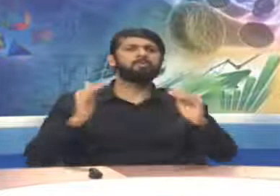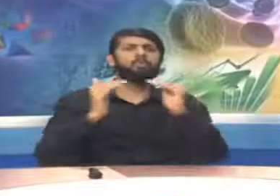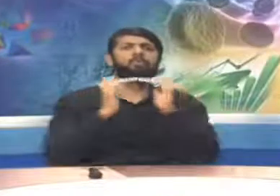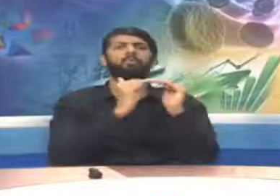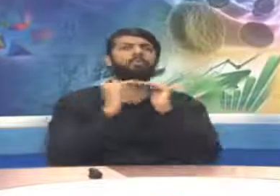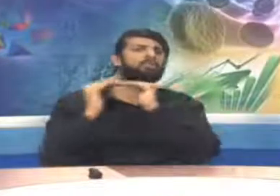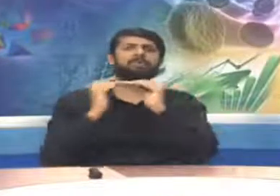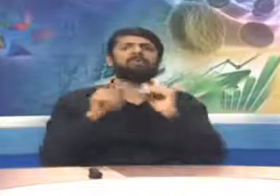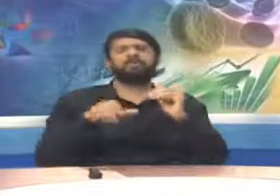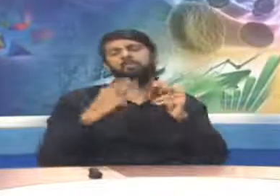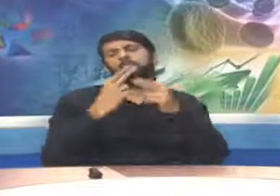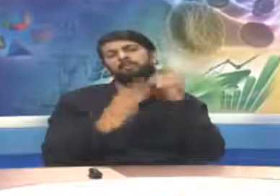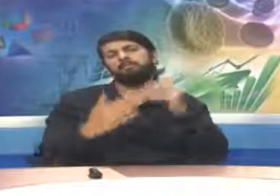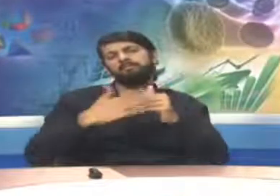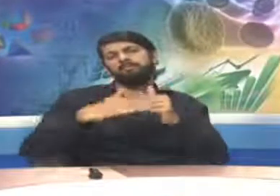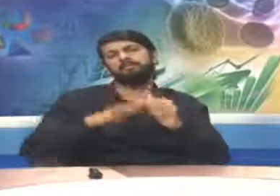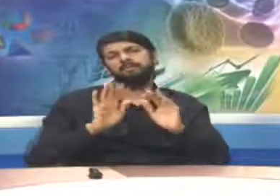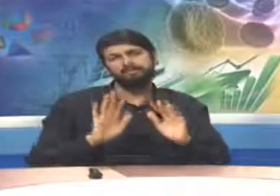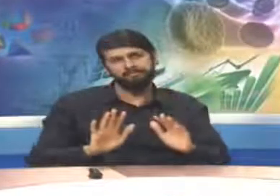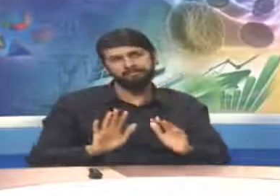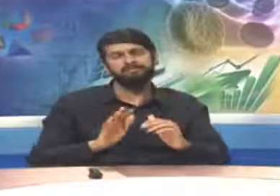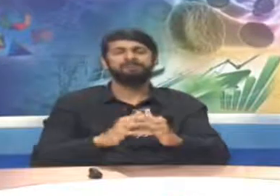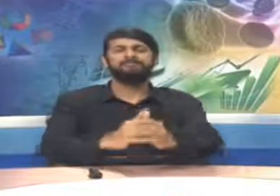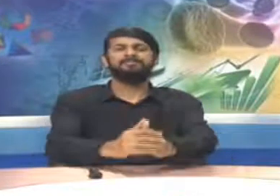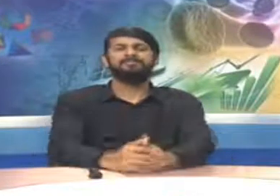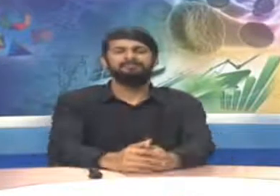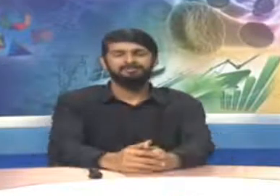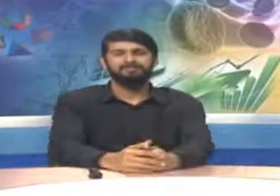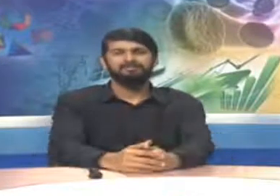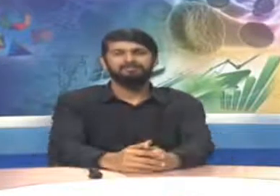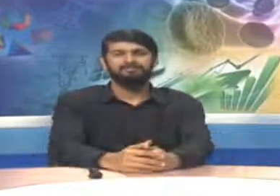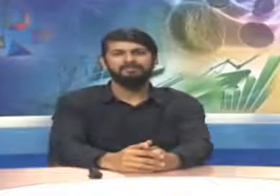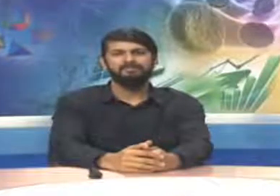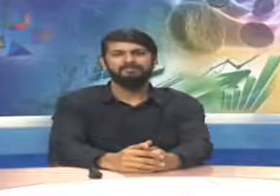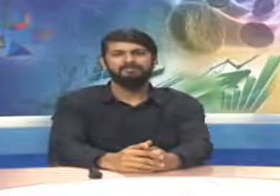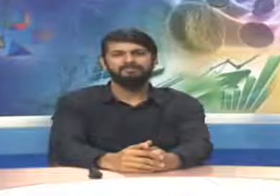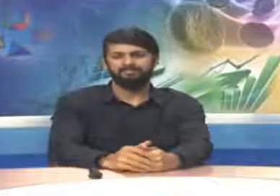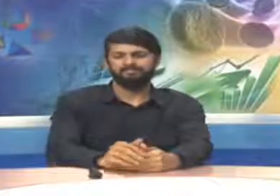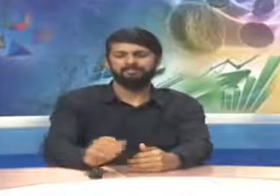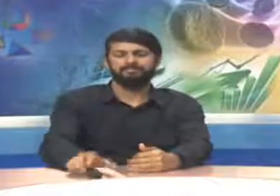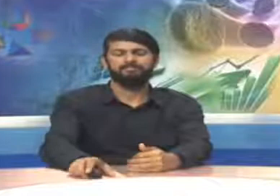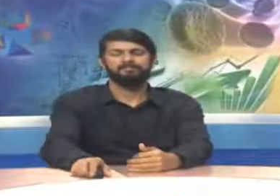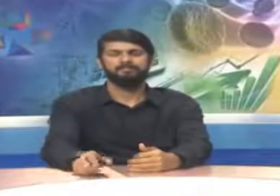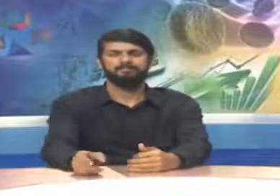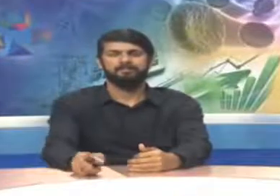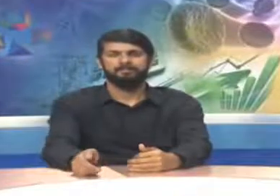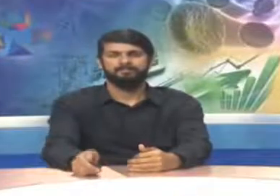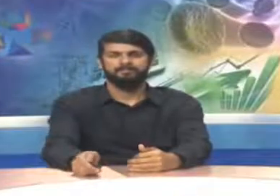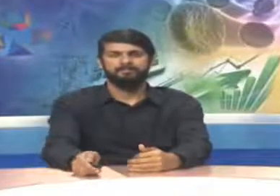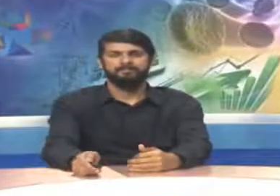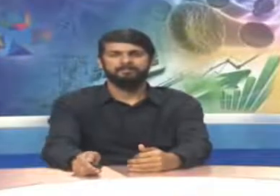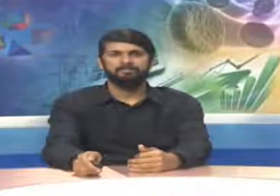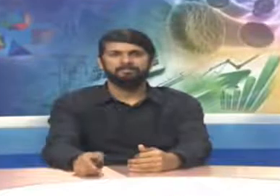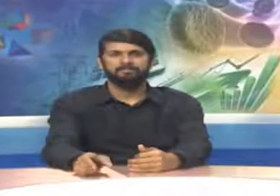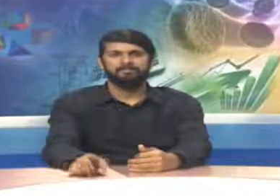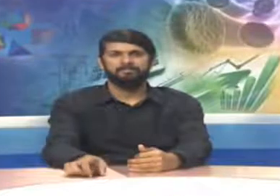race and lifelong effort for the upliftment of Harisranj and Dalits.